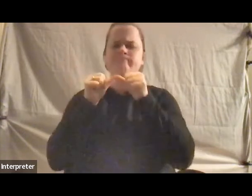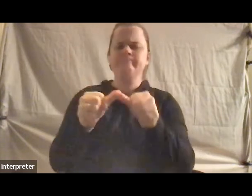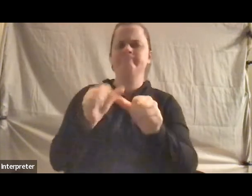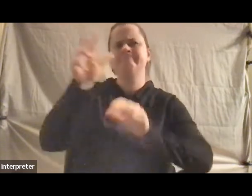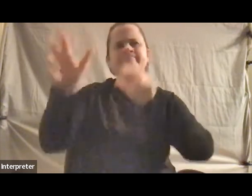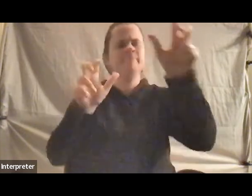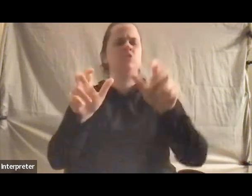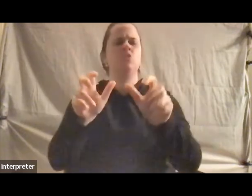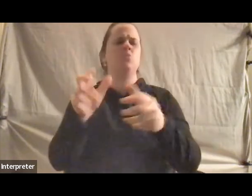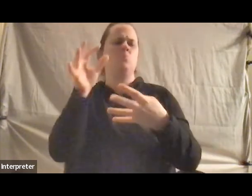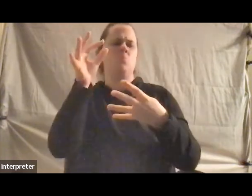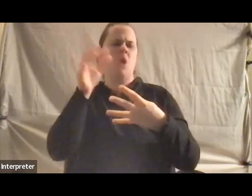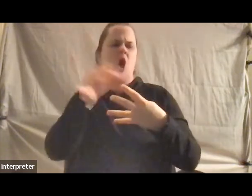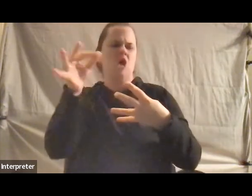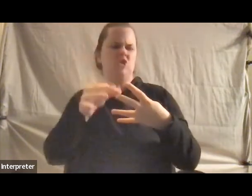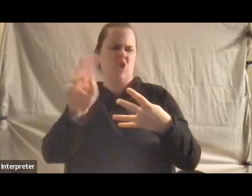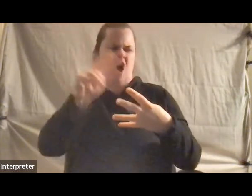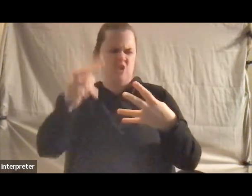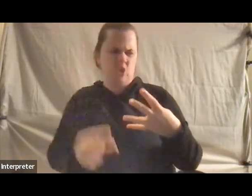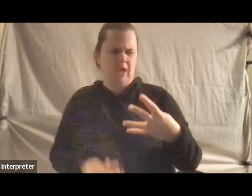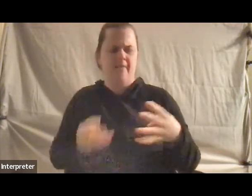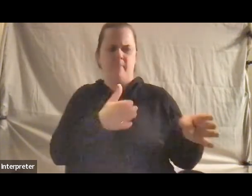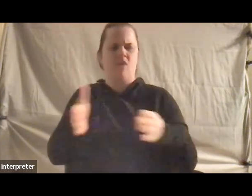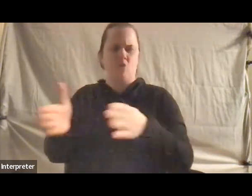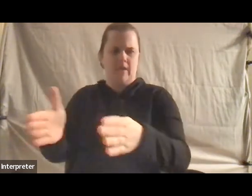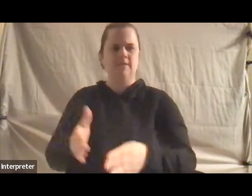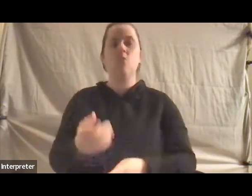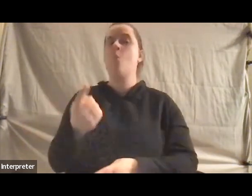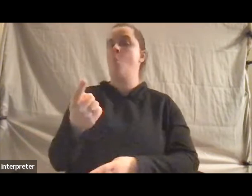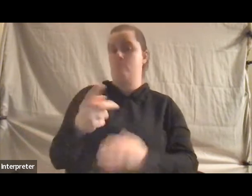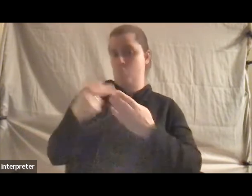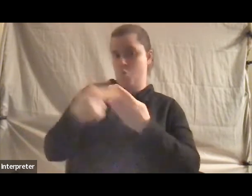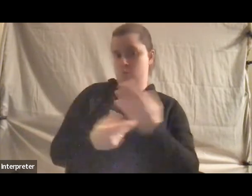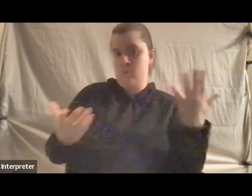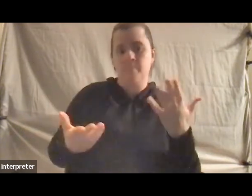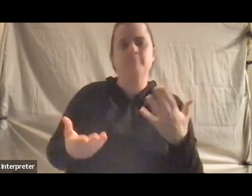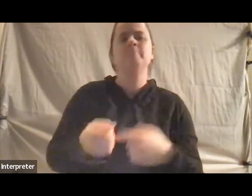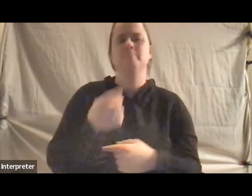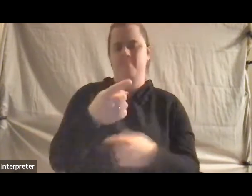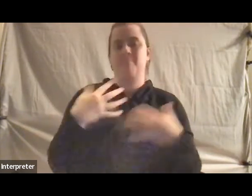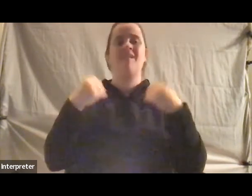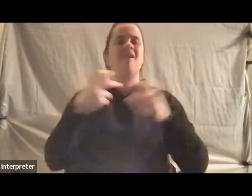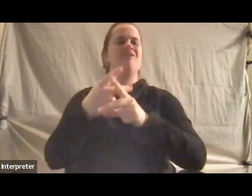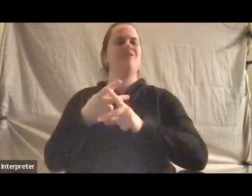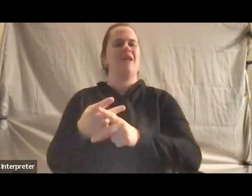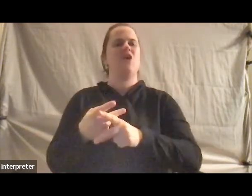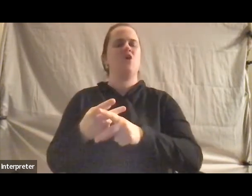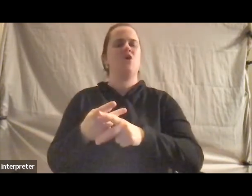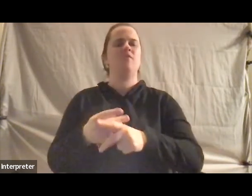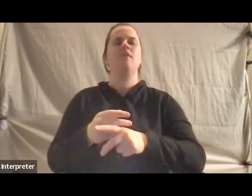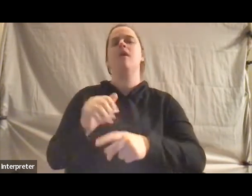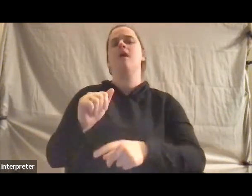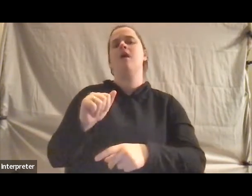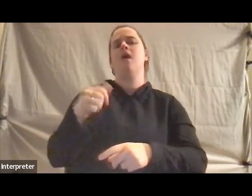pathways. One such program is the Introduction to Healthcare Apprenticeship Pathways pilot, conducted